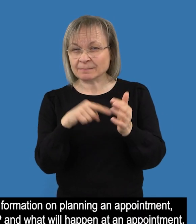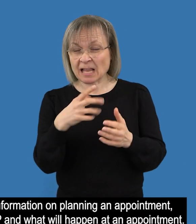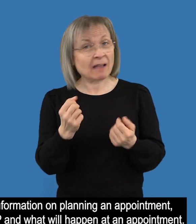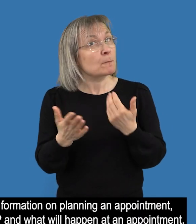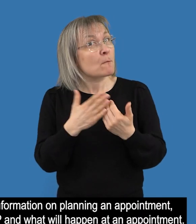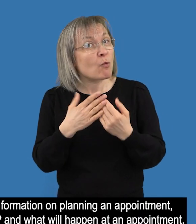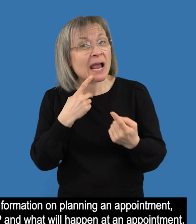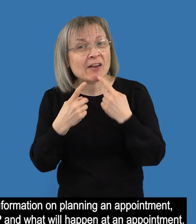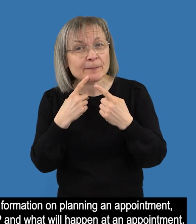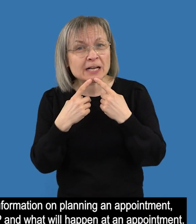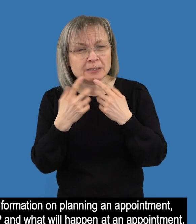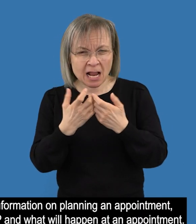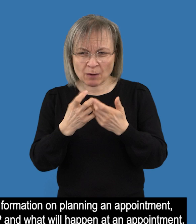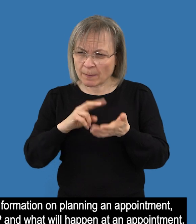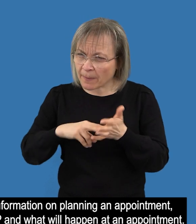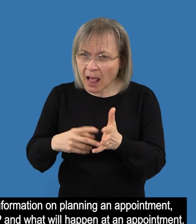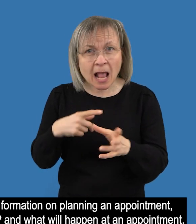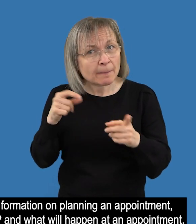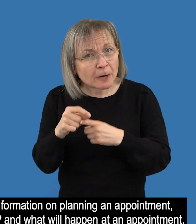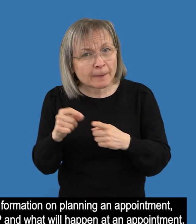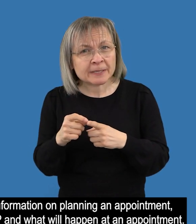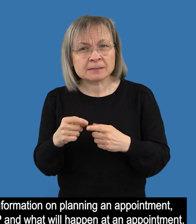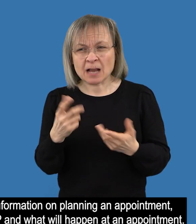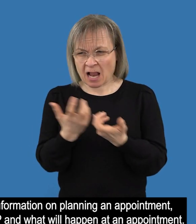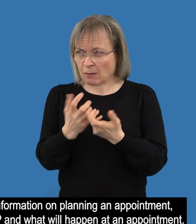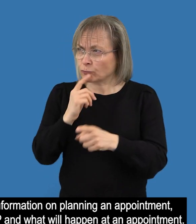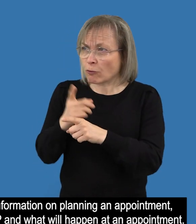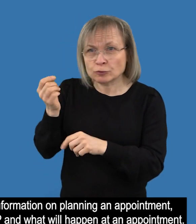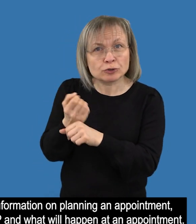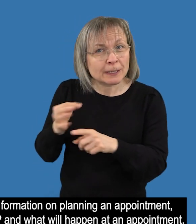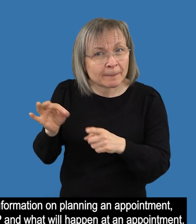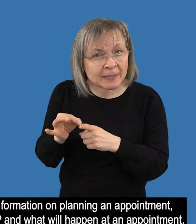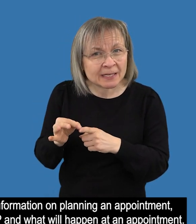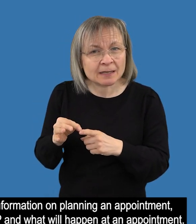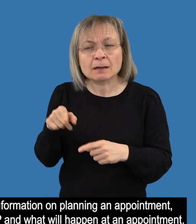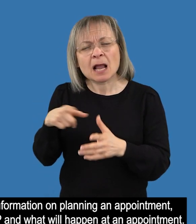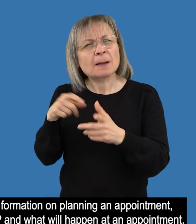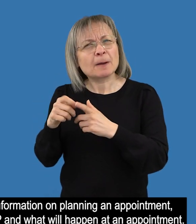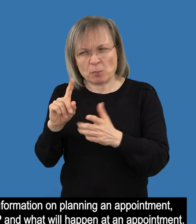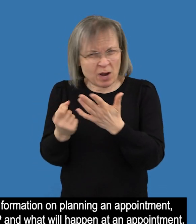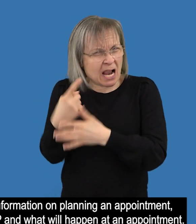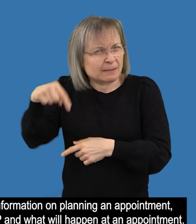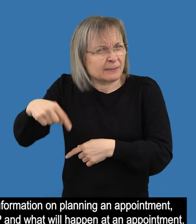Have more information on planning an appointment, how to talk to your GP and what will happen at an appointment.